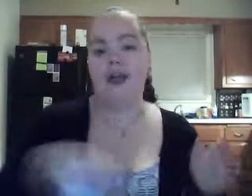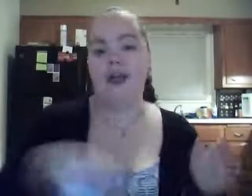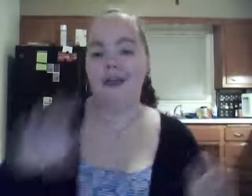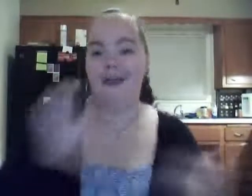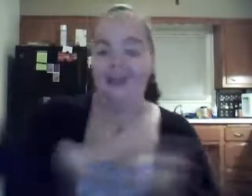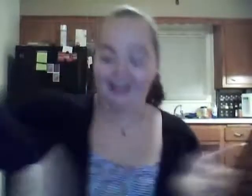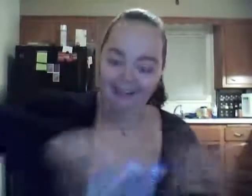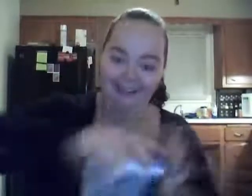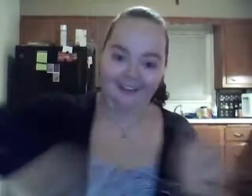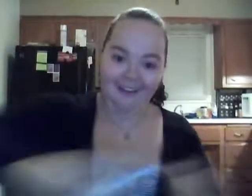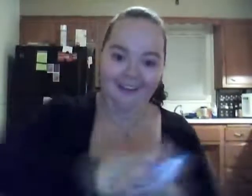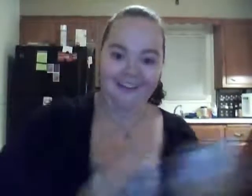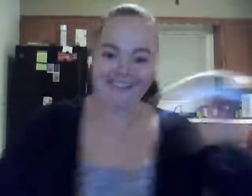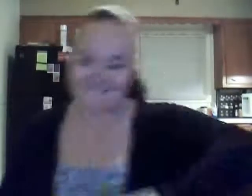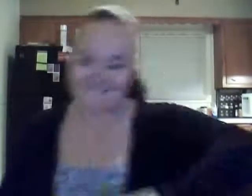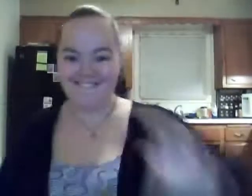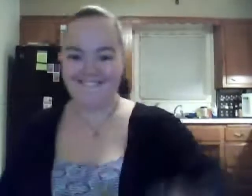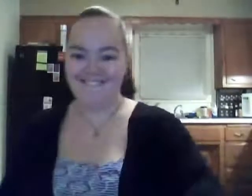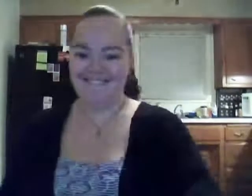it's